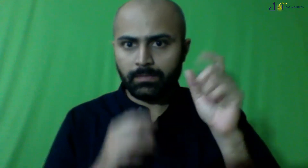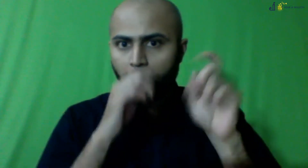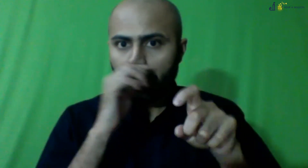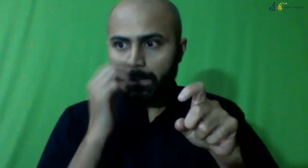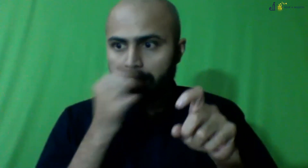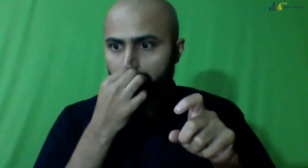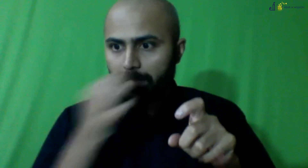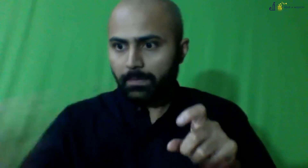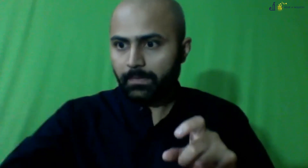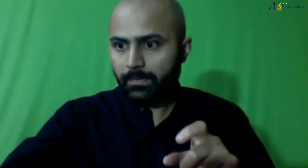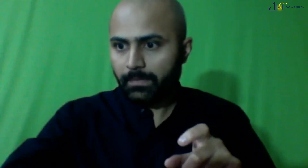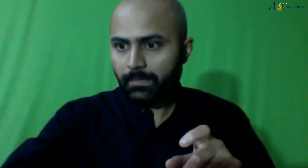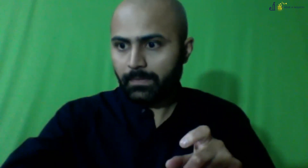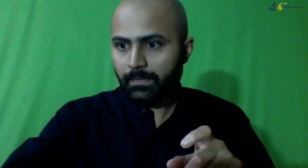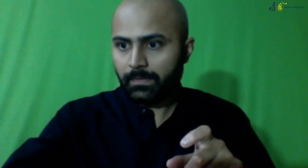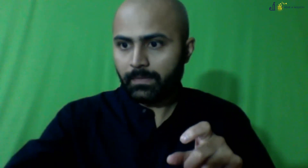Charu,